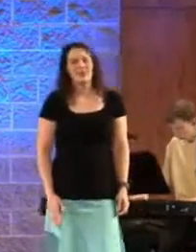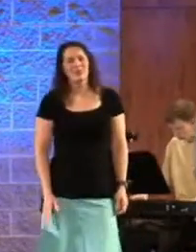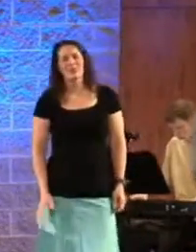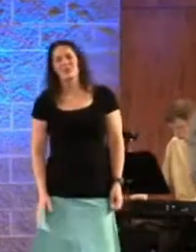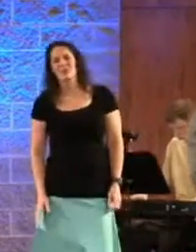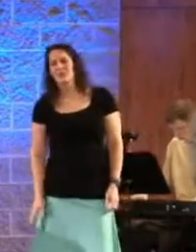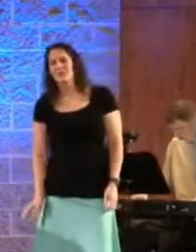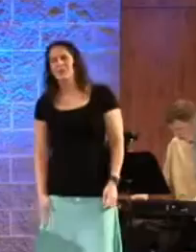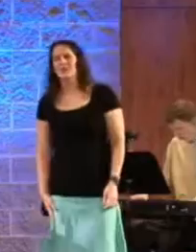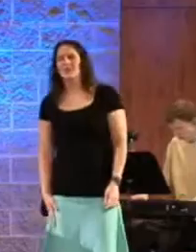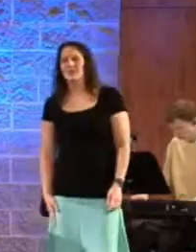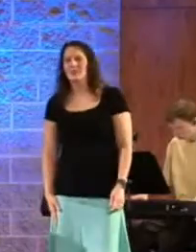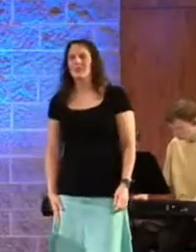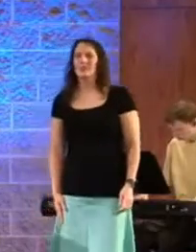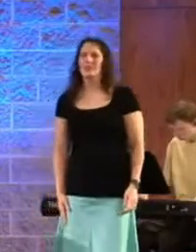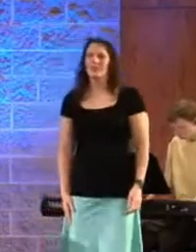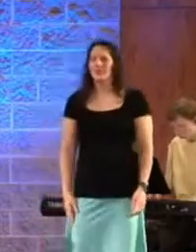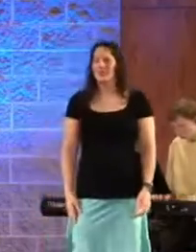No